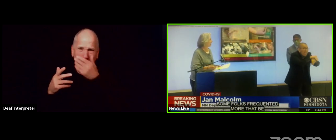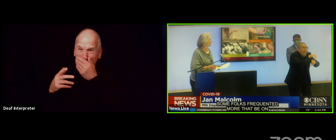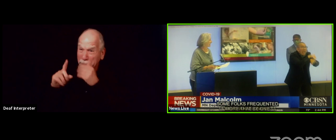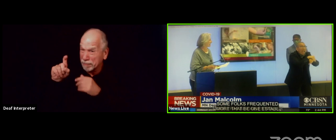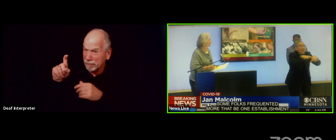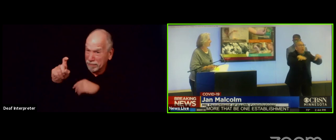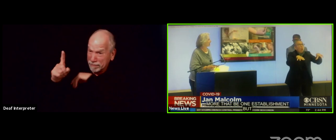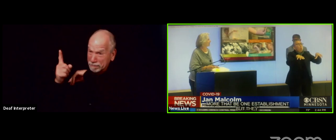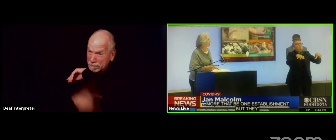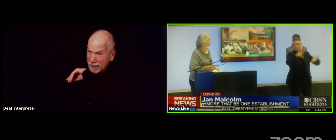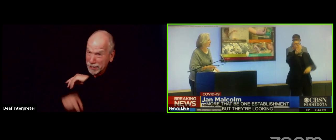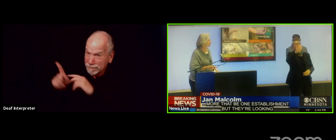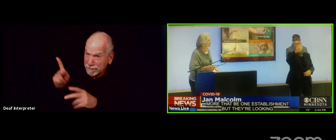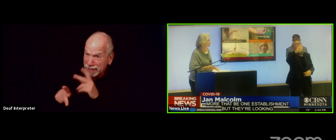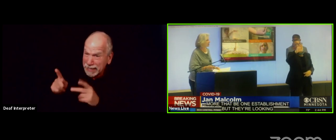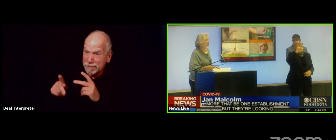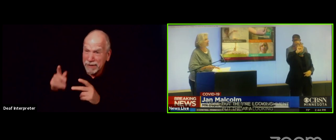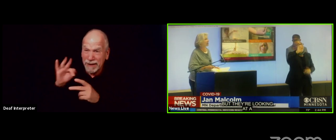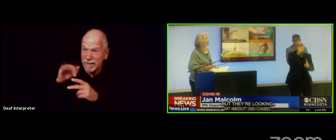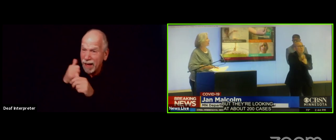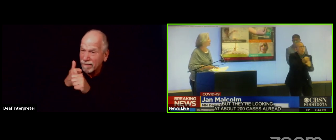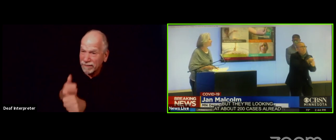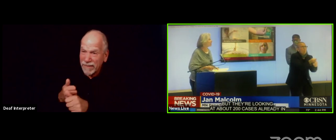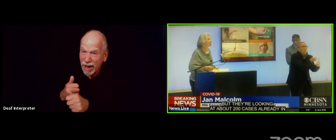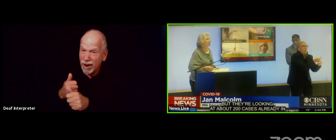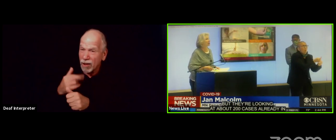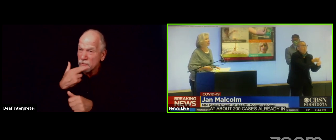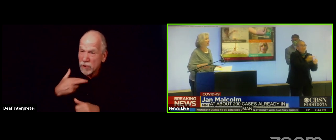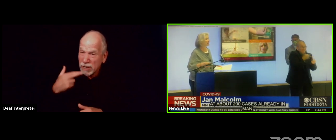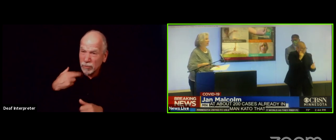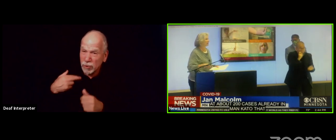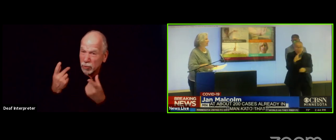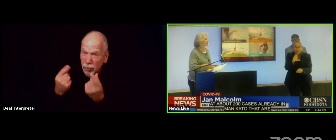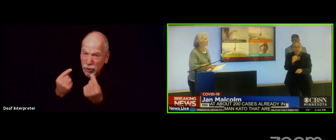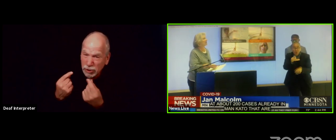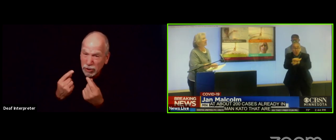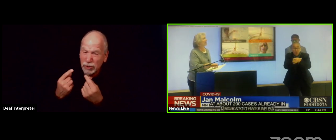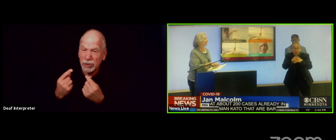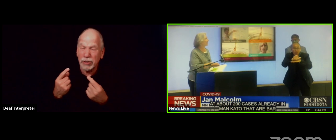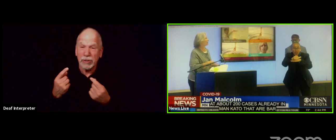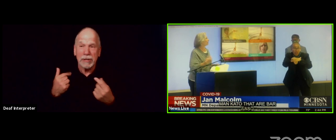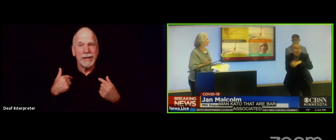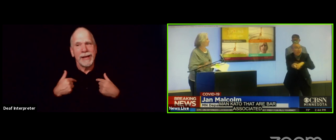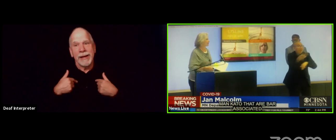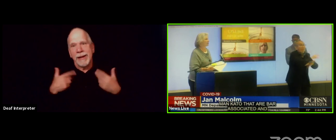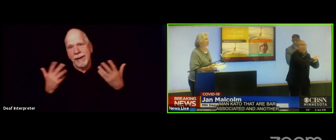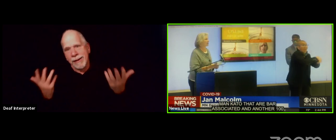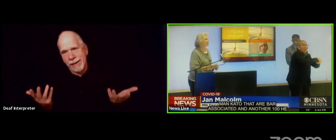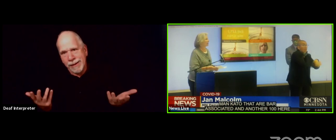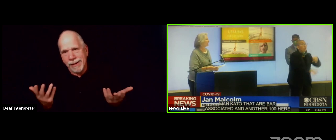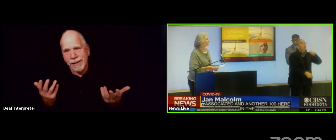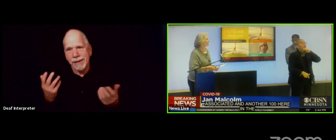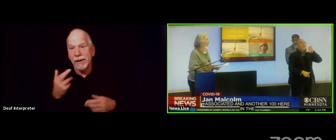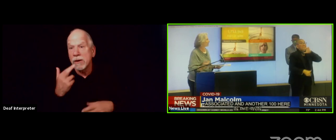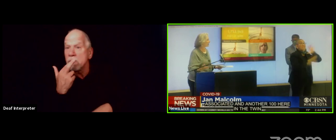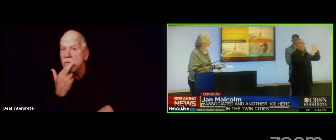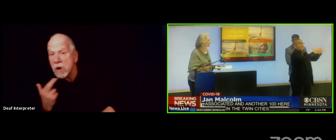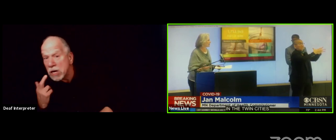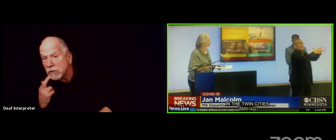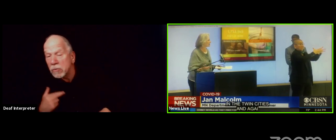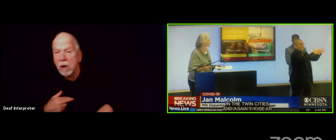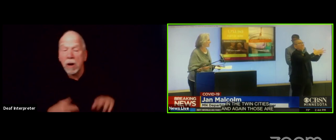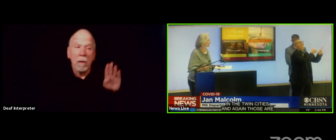in Mankato that are bar associated, another 100 here in the Twin Cities. And again, those are just the ones where there's already